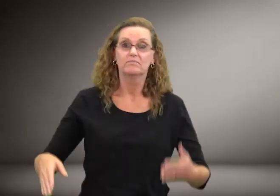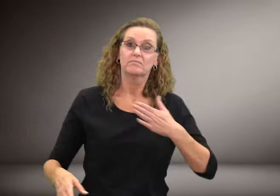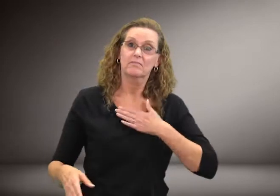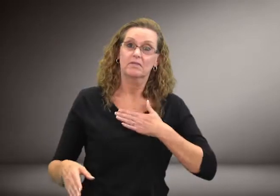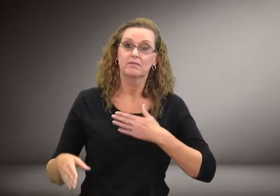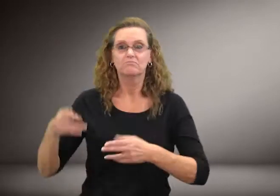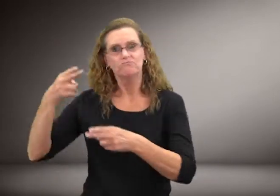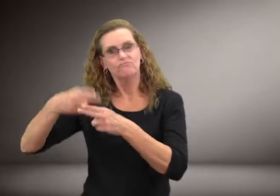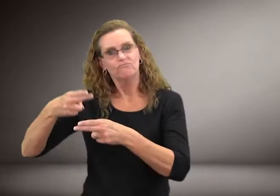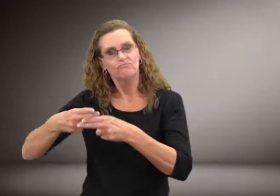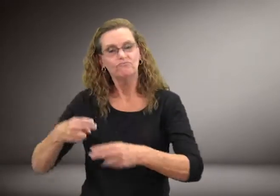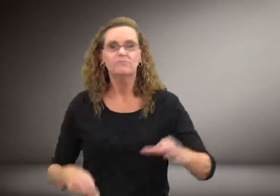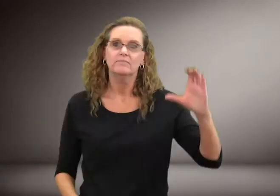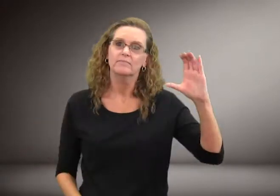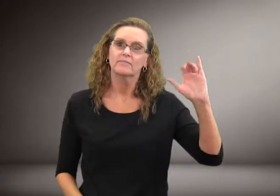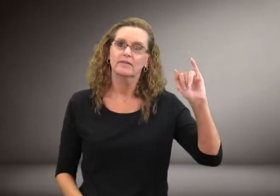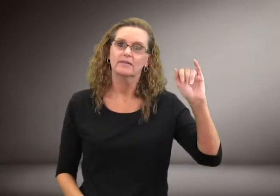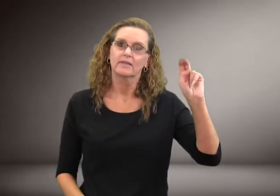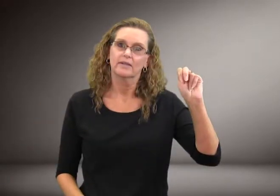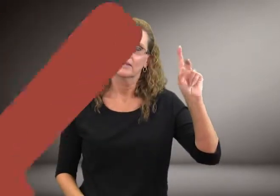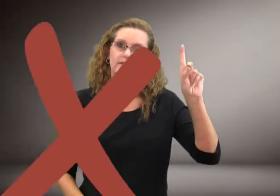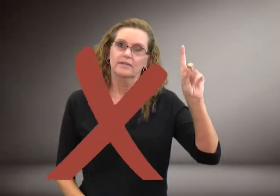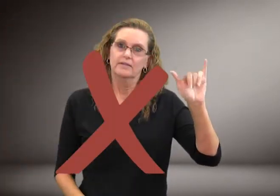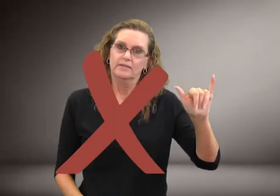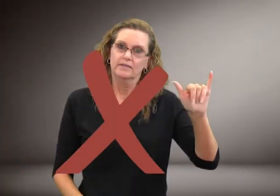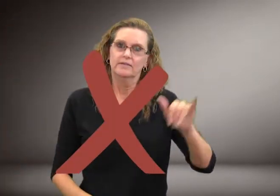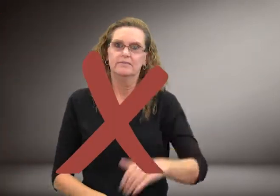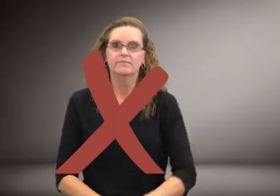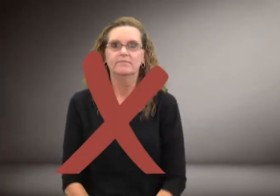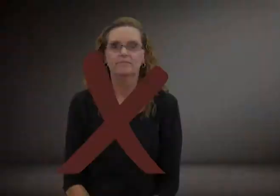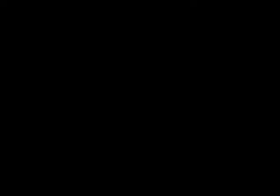Take a look at this. My name is Cindy.